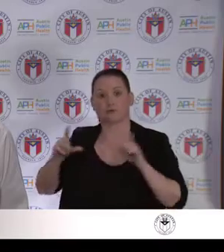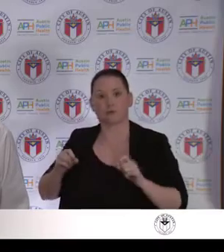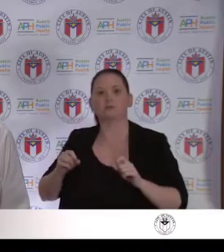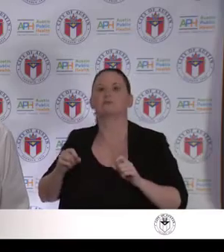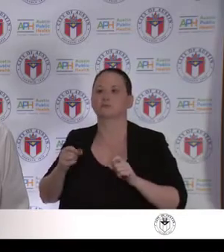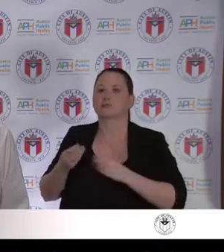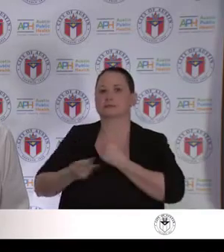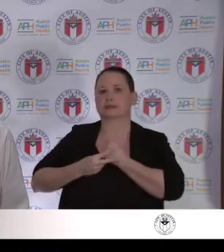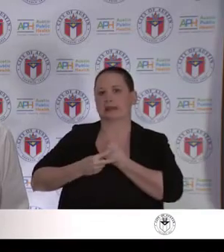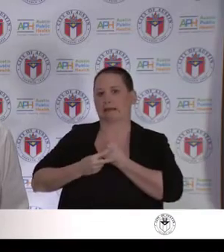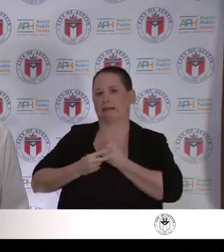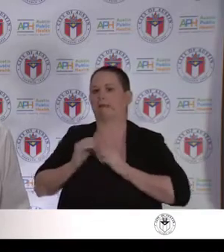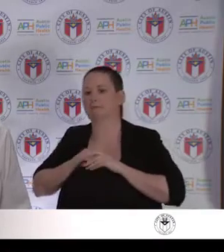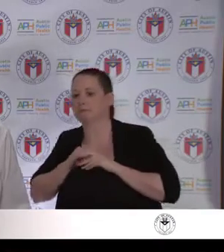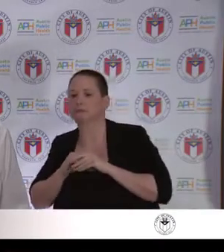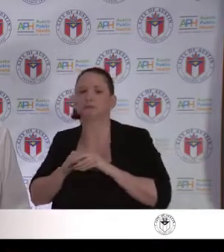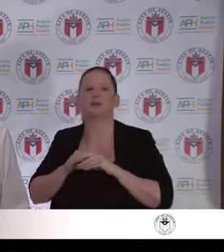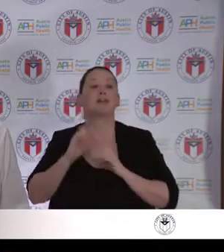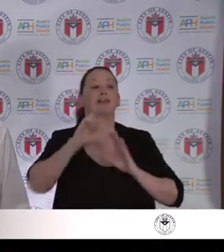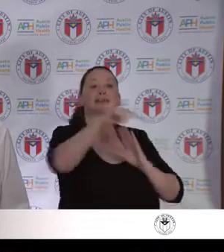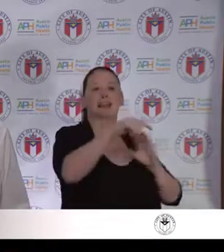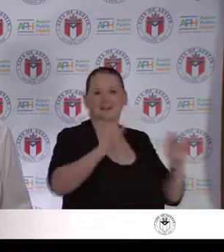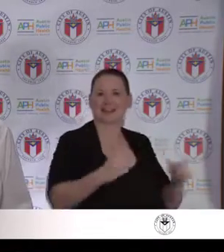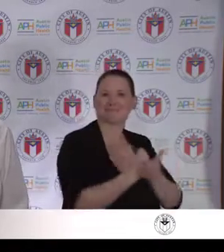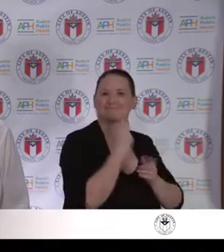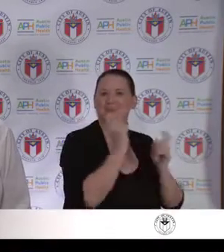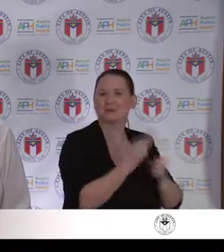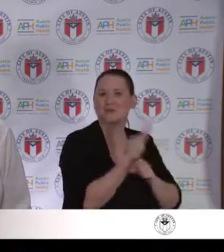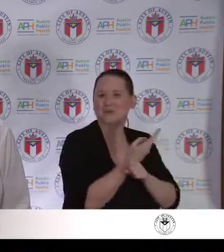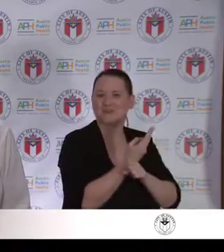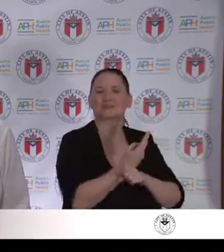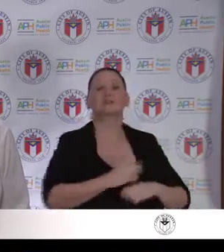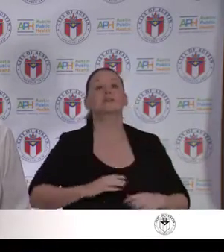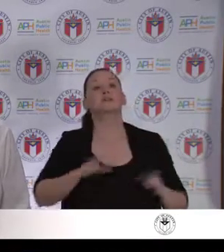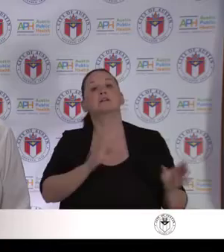time. Also, another example, in our Travis County